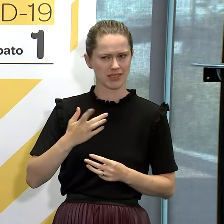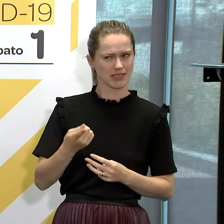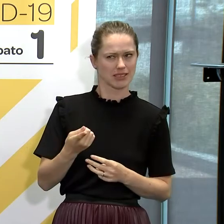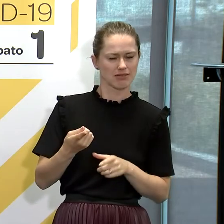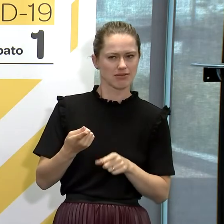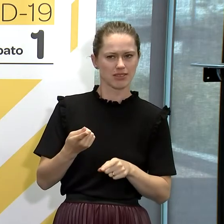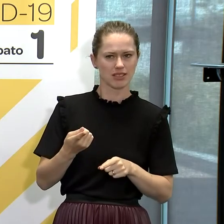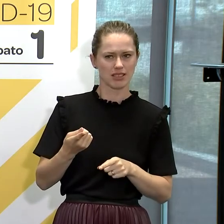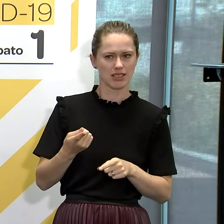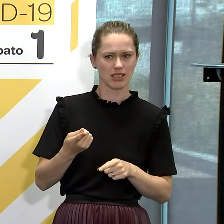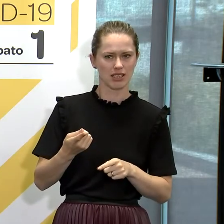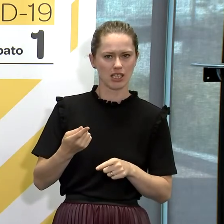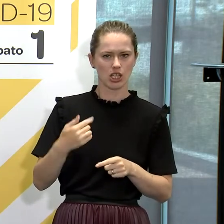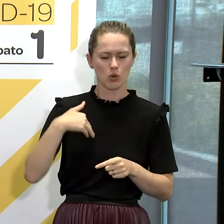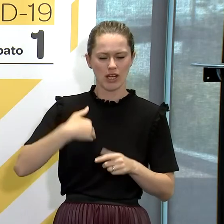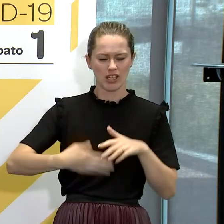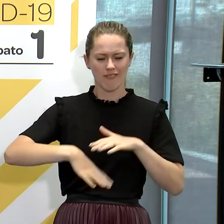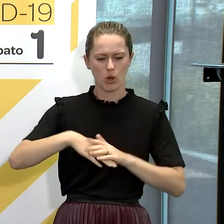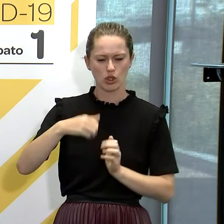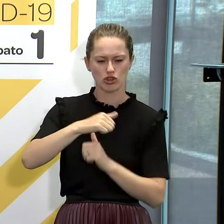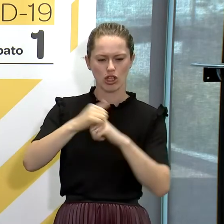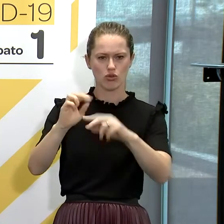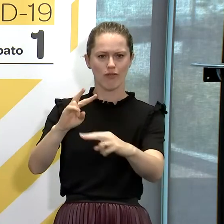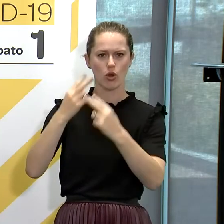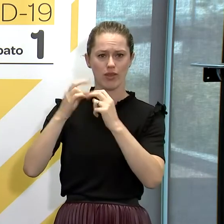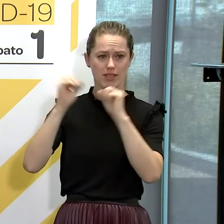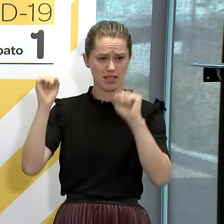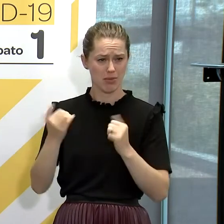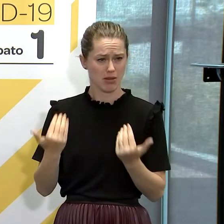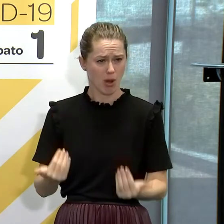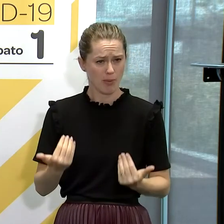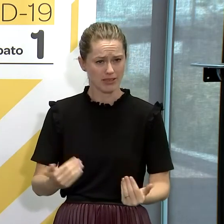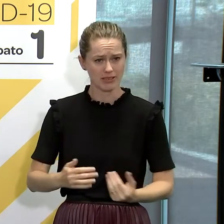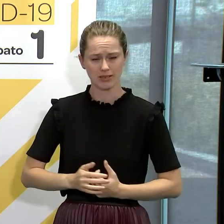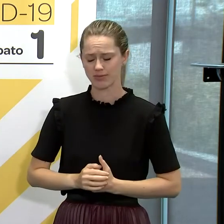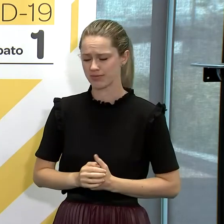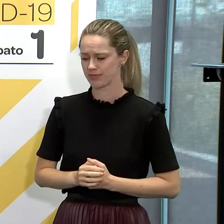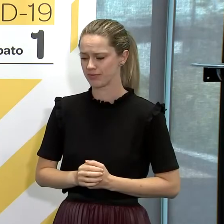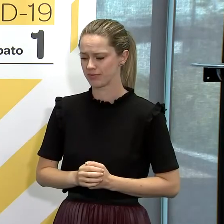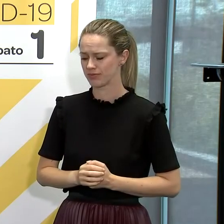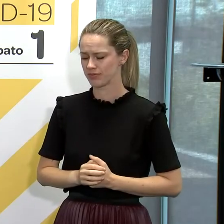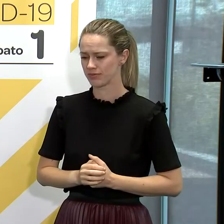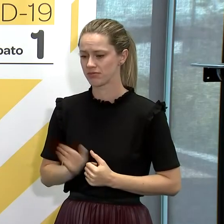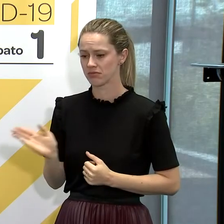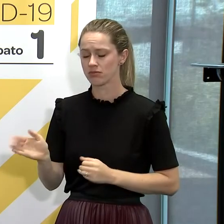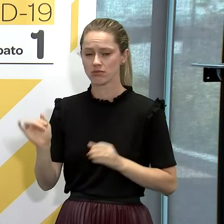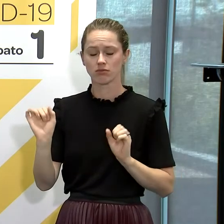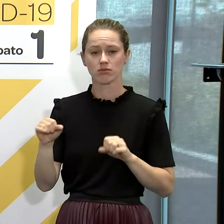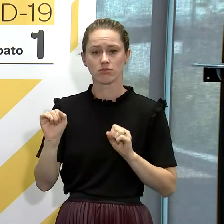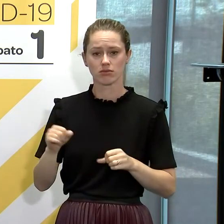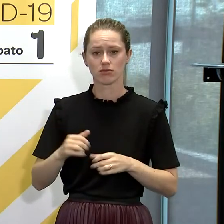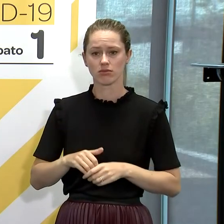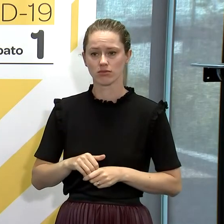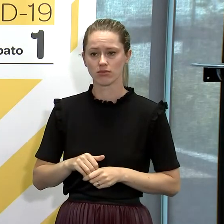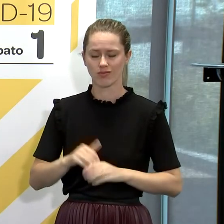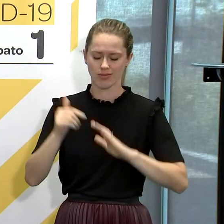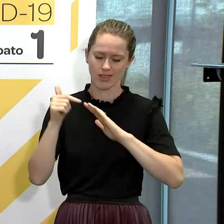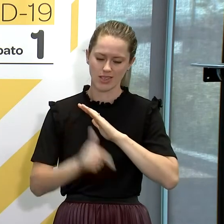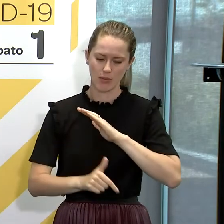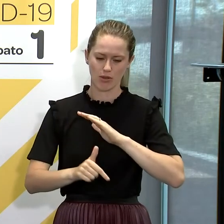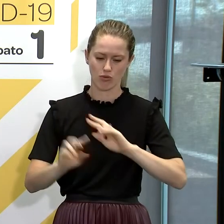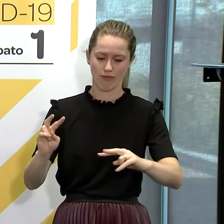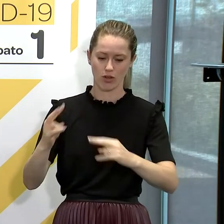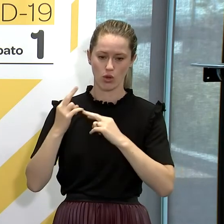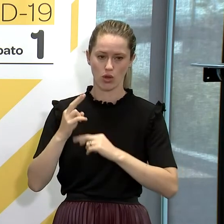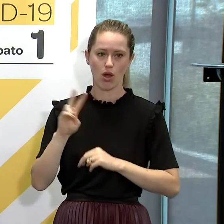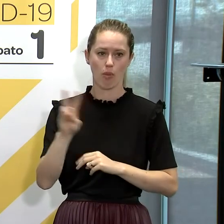sort of structural review of the whole system in place at the ministry at the moment? There is an in-depth review